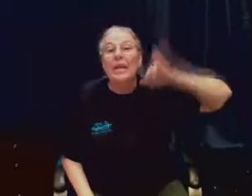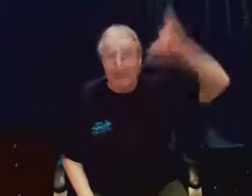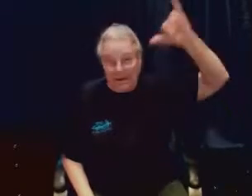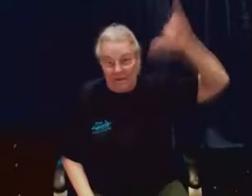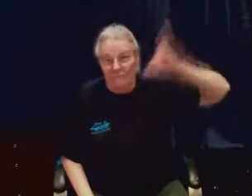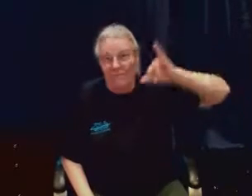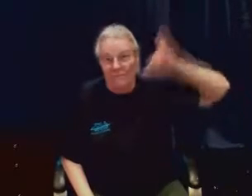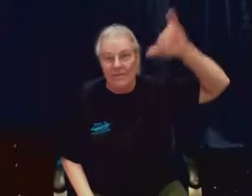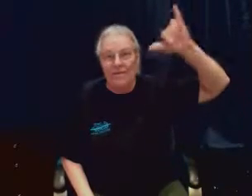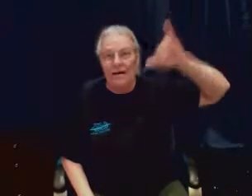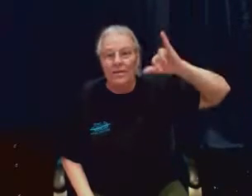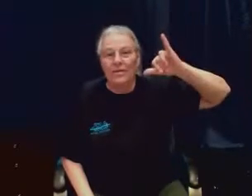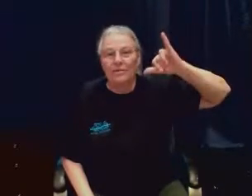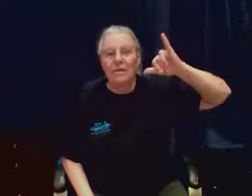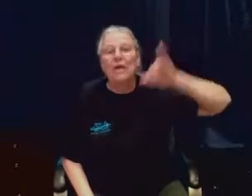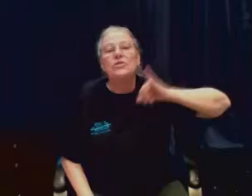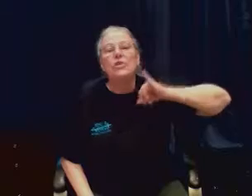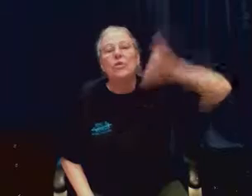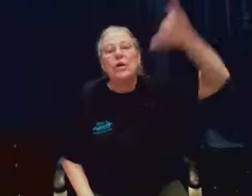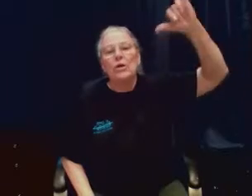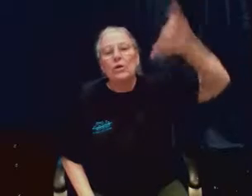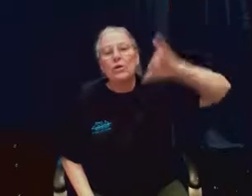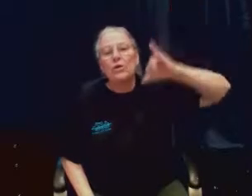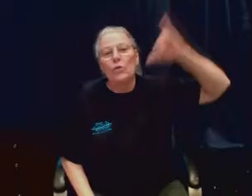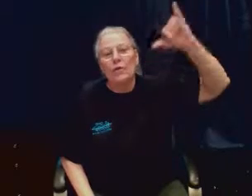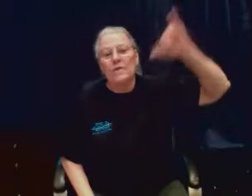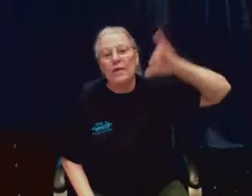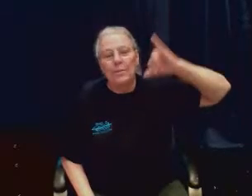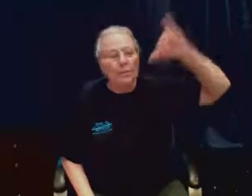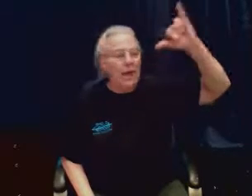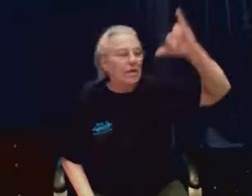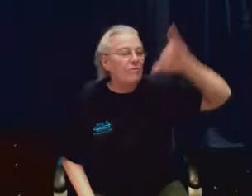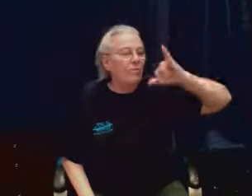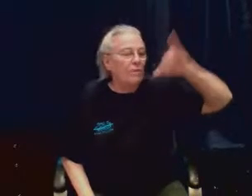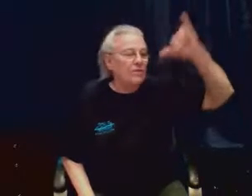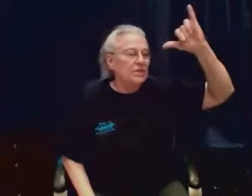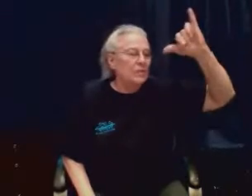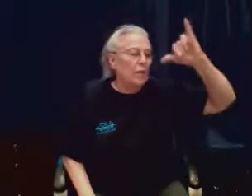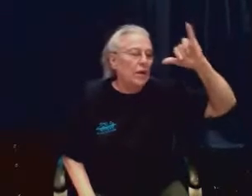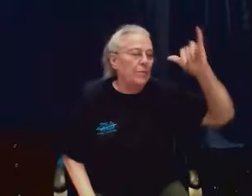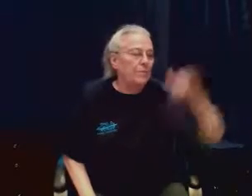like God. So you're going to see it back and forth this way.